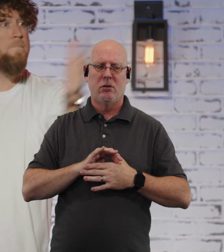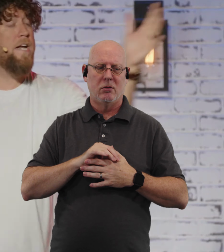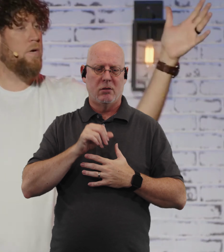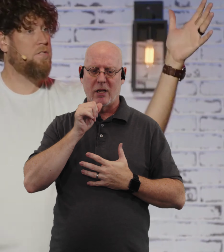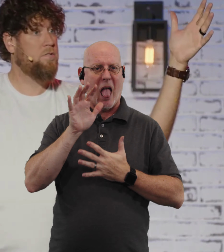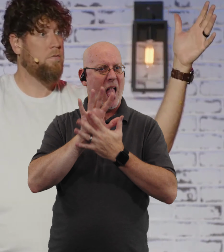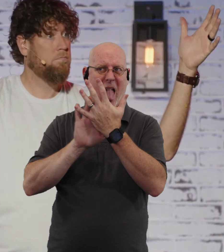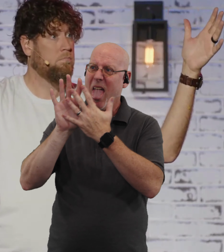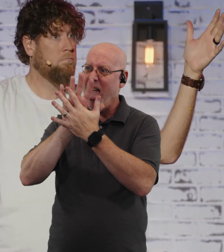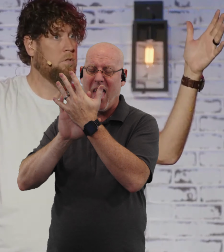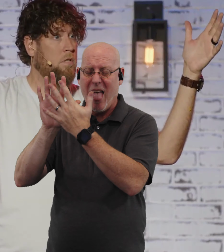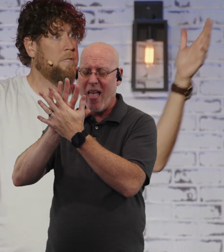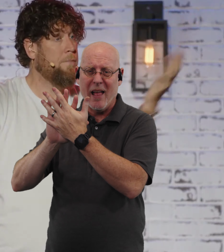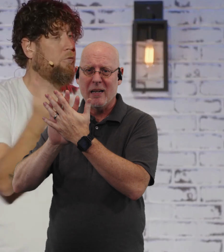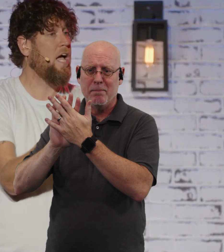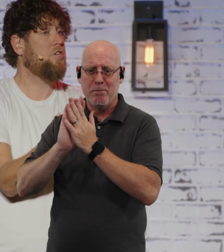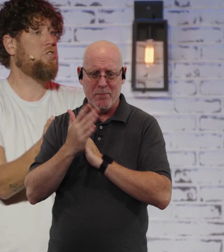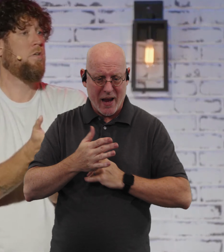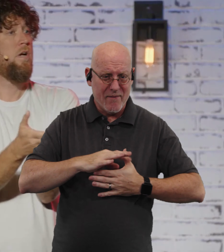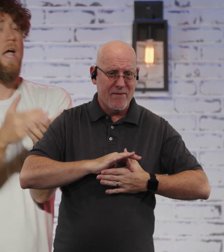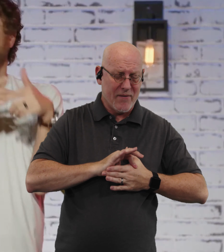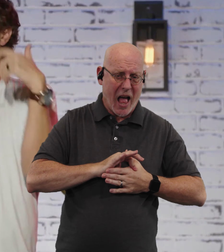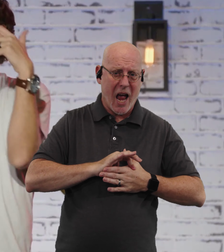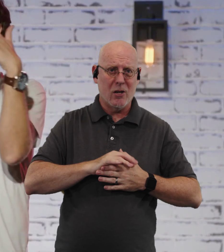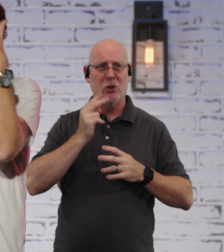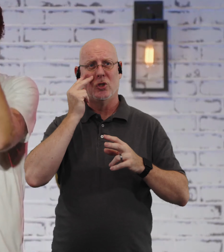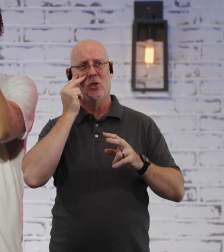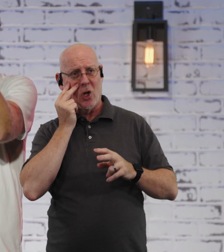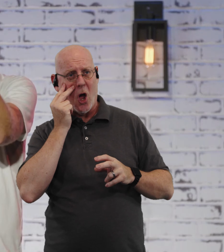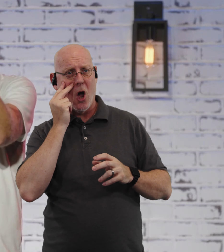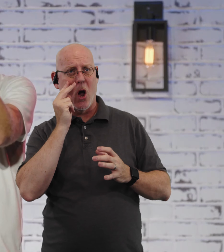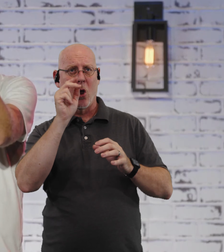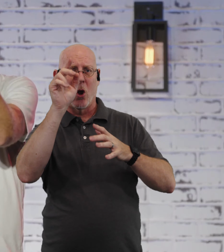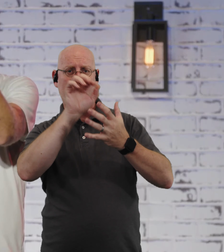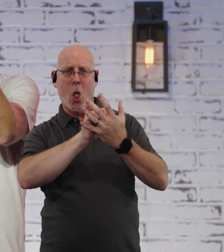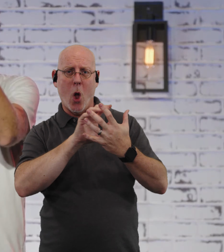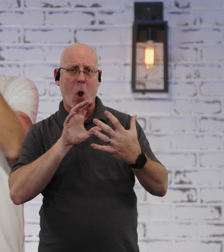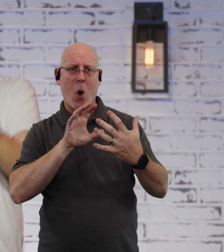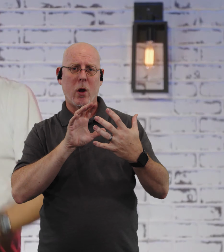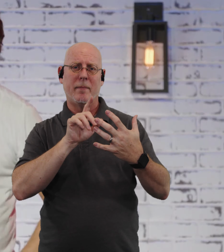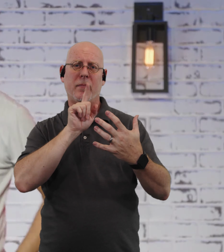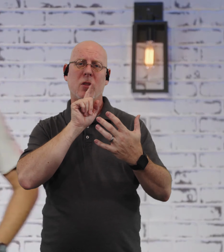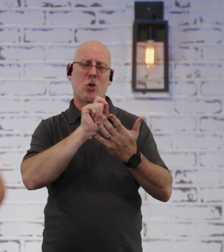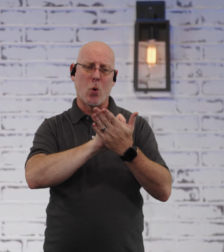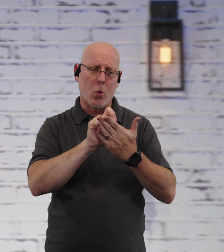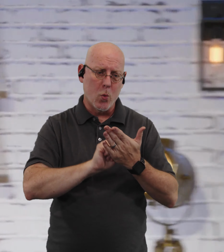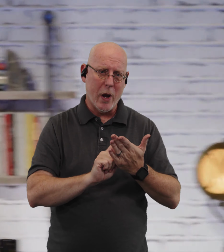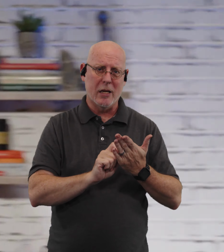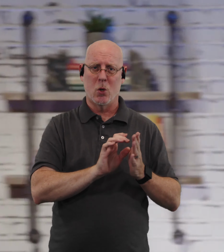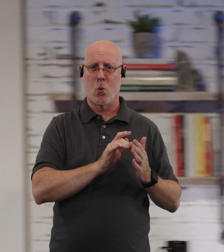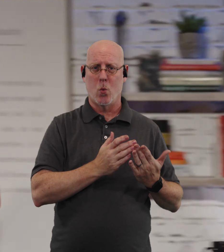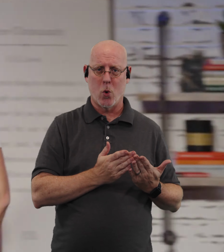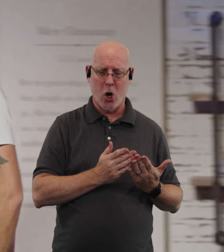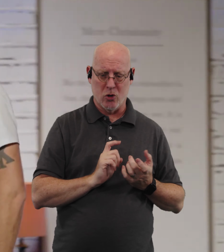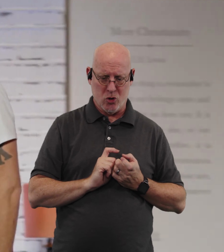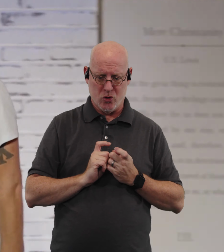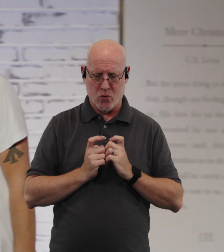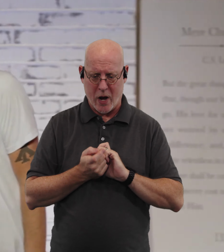Not ambiguous, became flesh, and we beheld glory. The written word